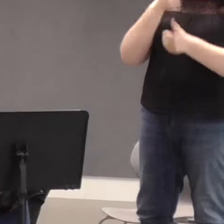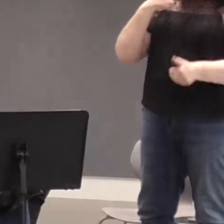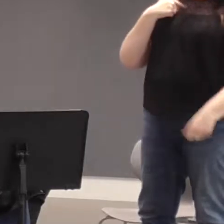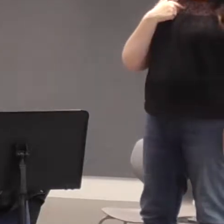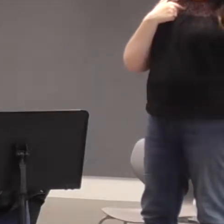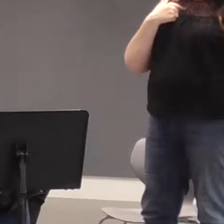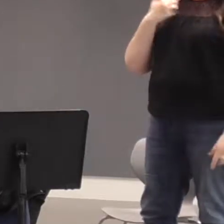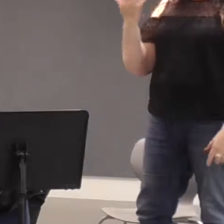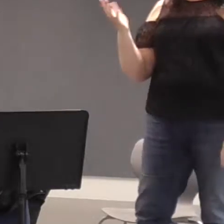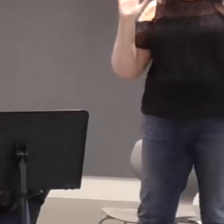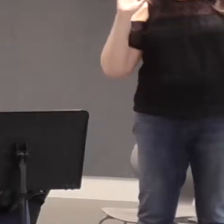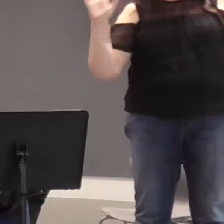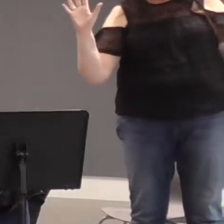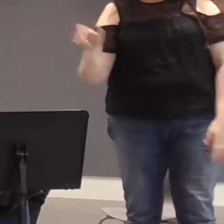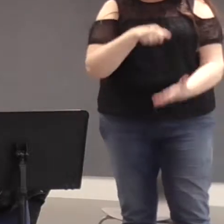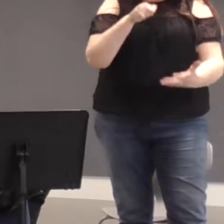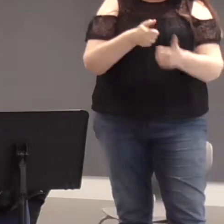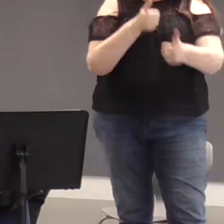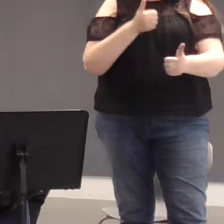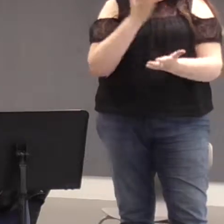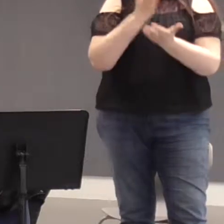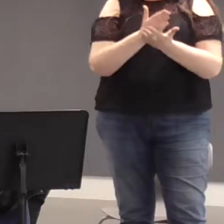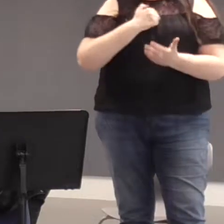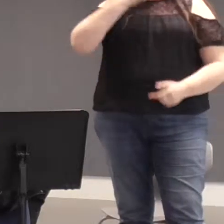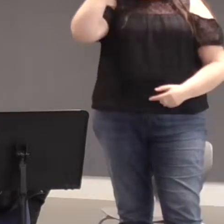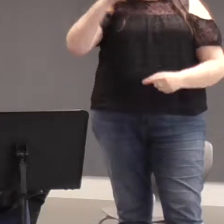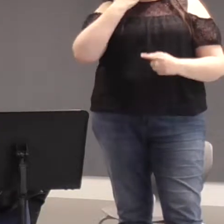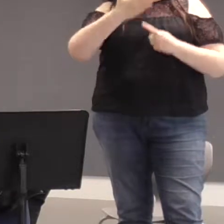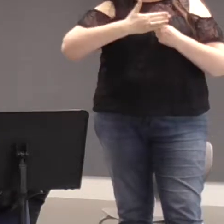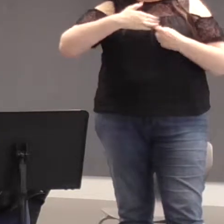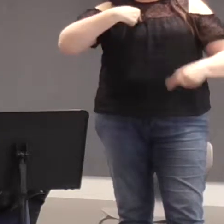Yeah. Well, here, the Bucket Factory is my nickname.